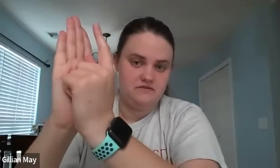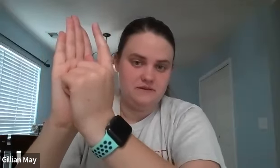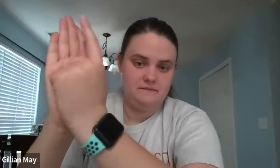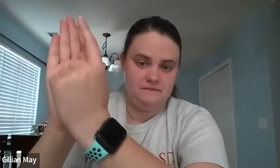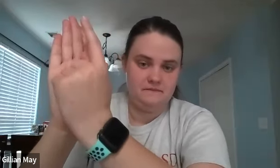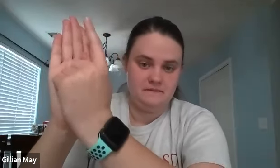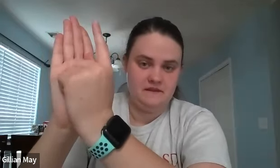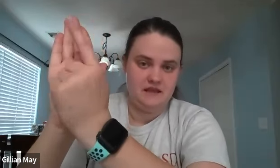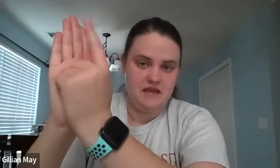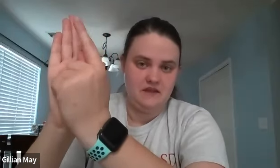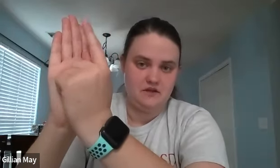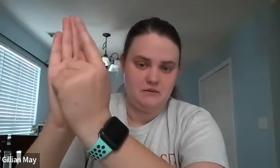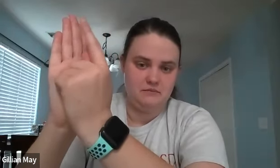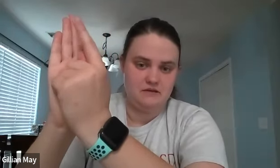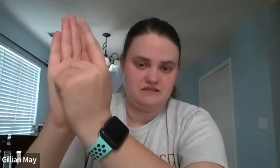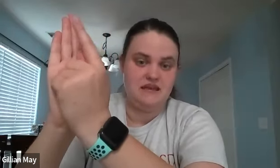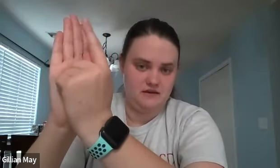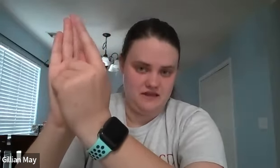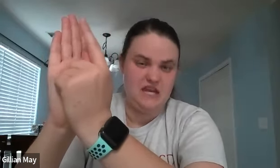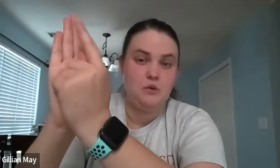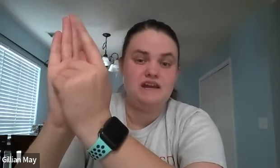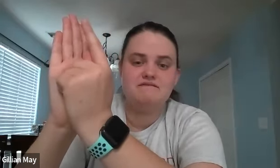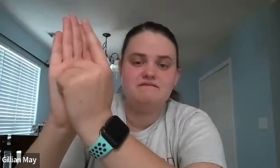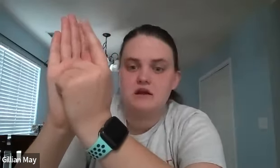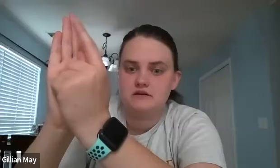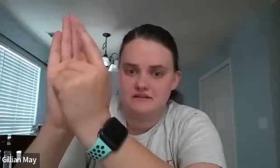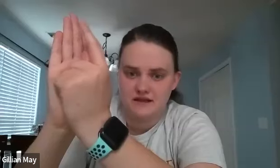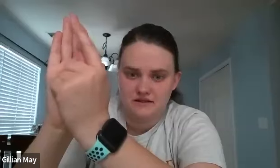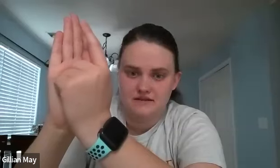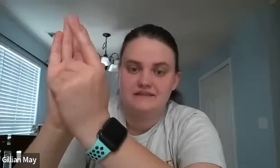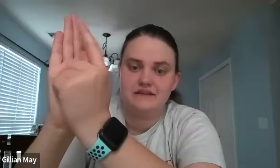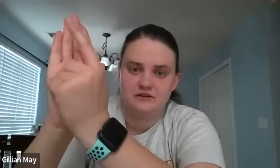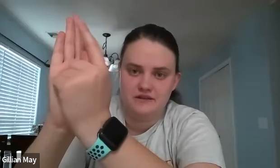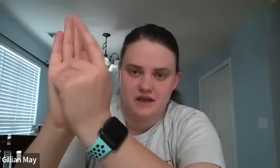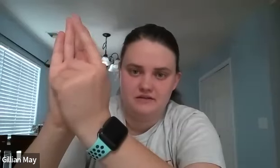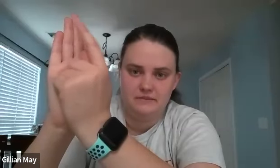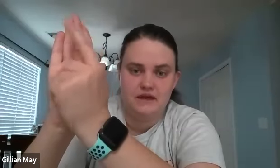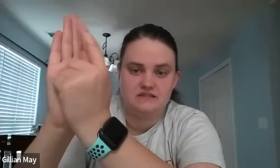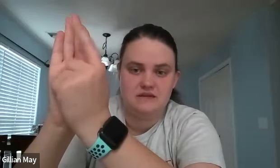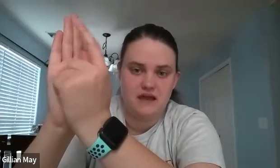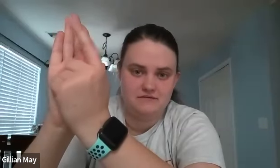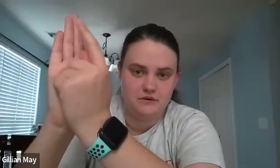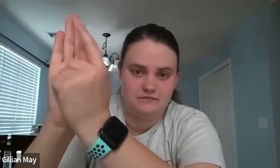it, and then you're going to bounce. Yeah, and you want it very lightly, like a little. Yeah, like bouncing it back and forth.